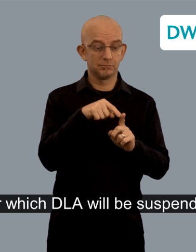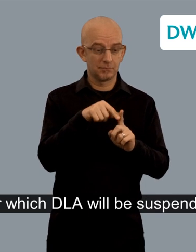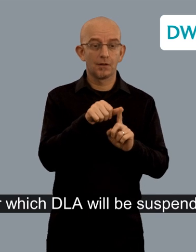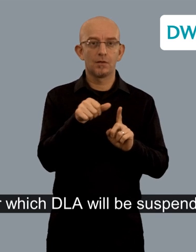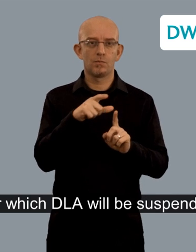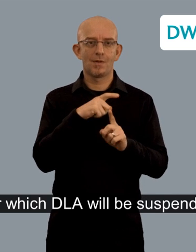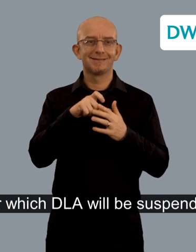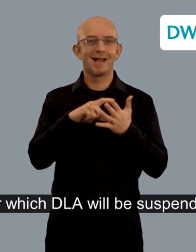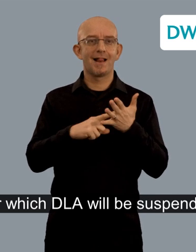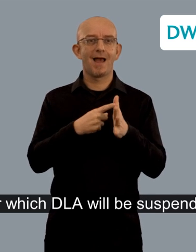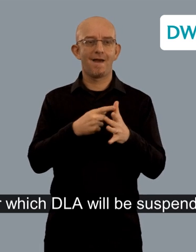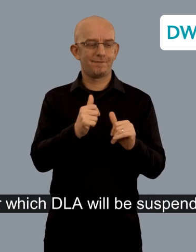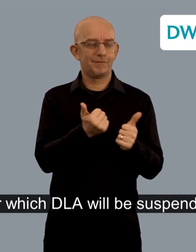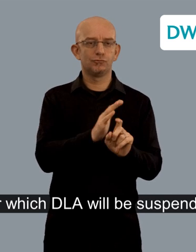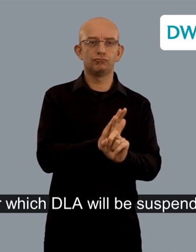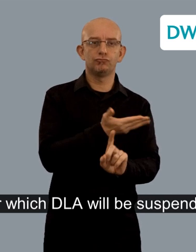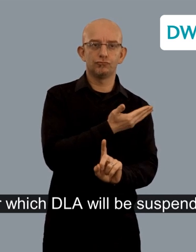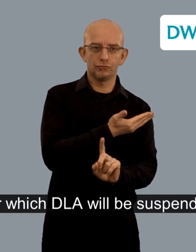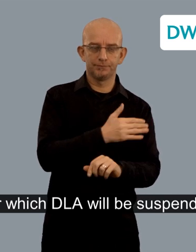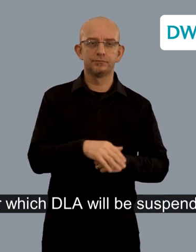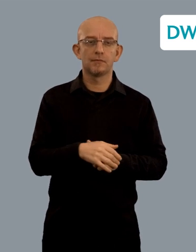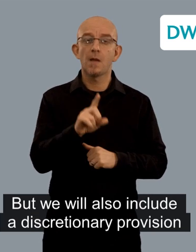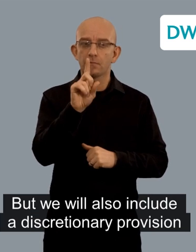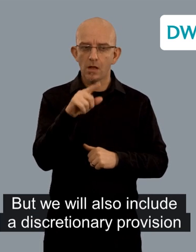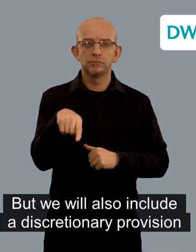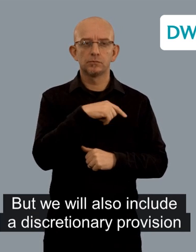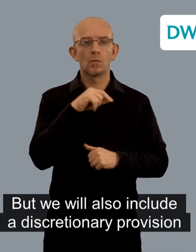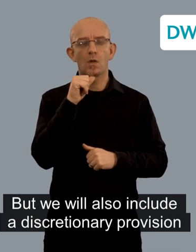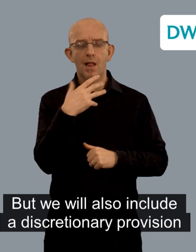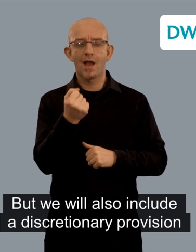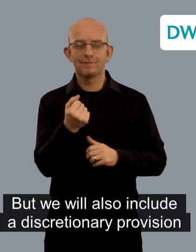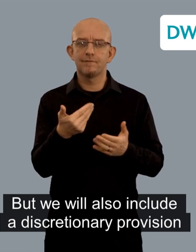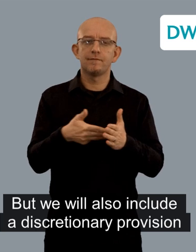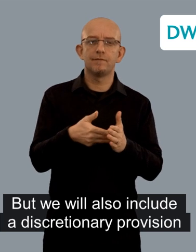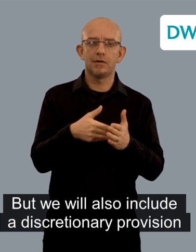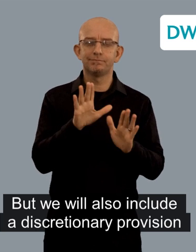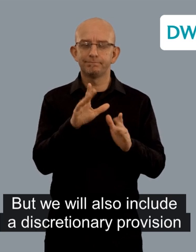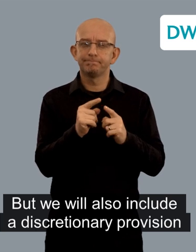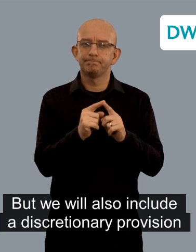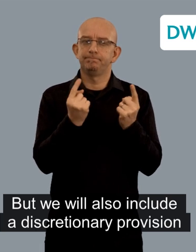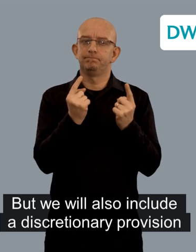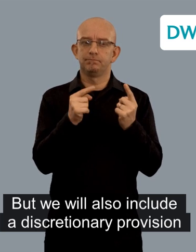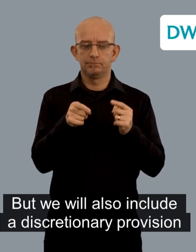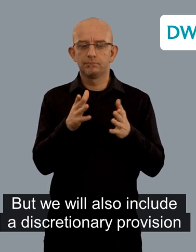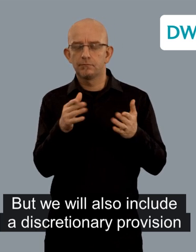after which DLA will be suspended. But we will also include a discretionary